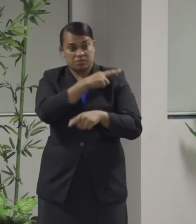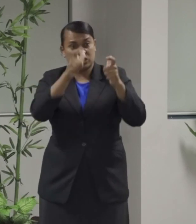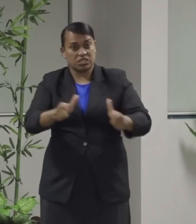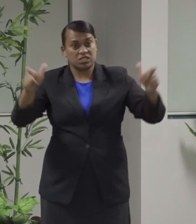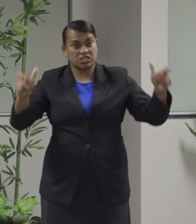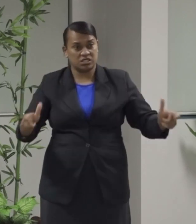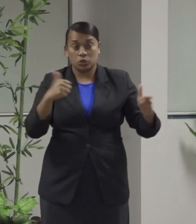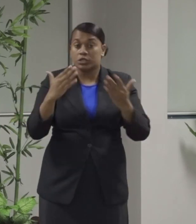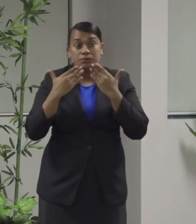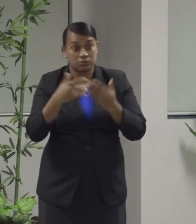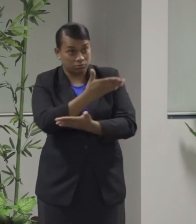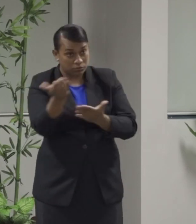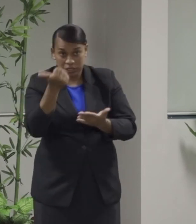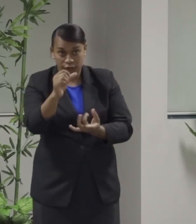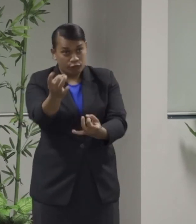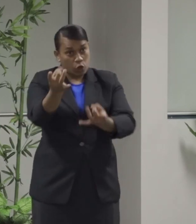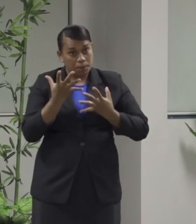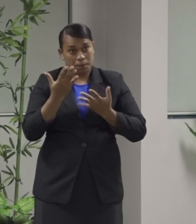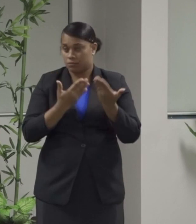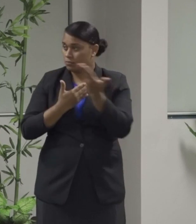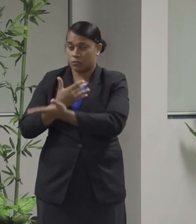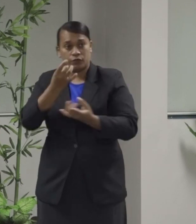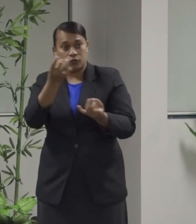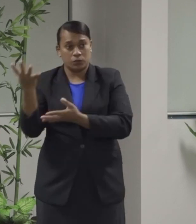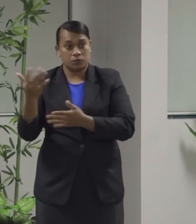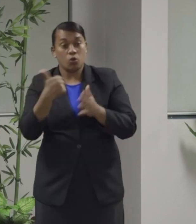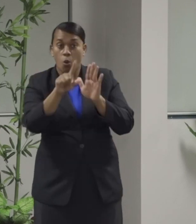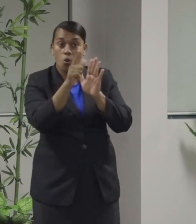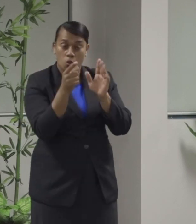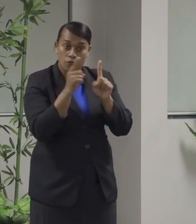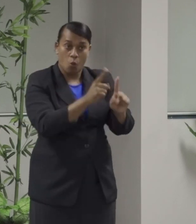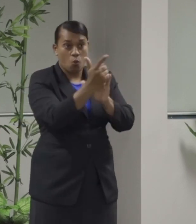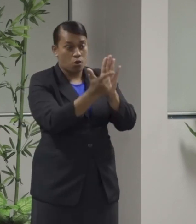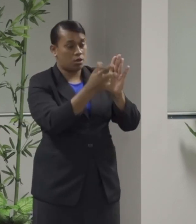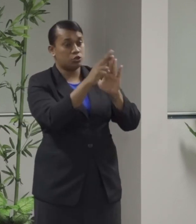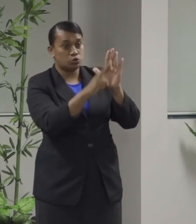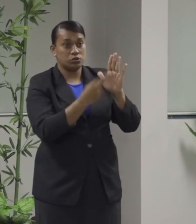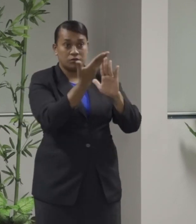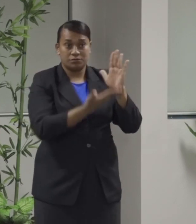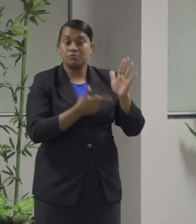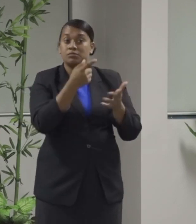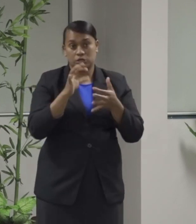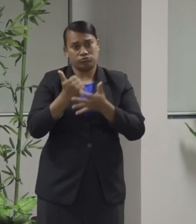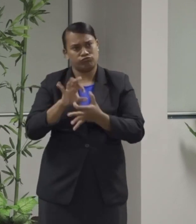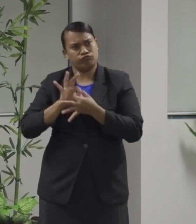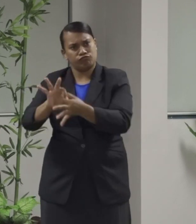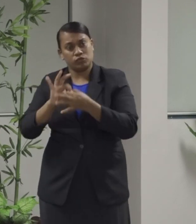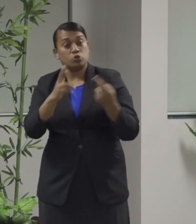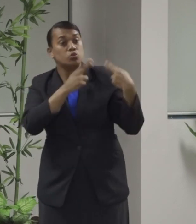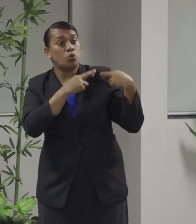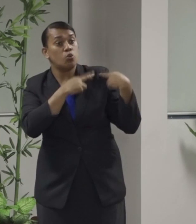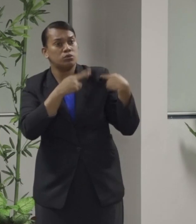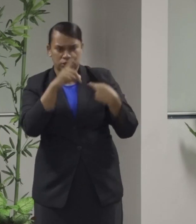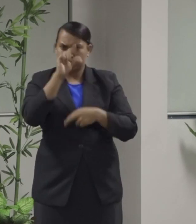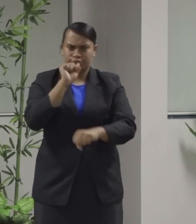of possible breaches, and we look forward to working with you so that we can all be responsible in curtailing the outbreak